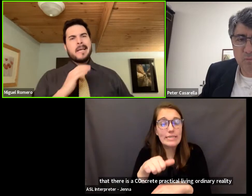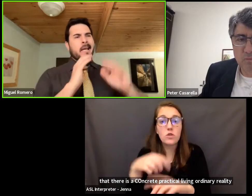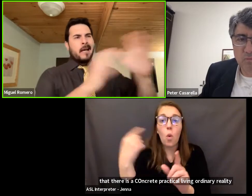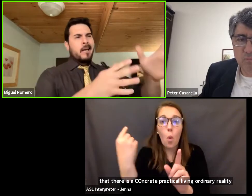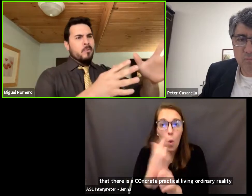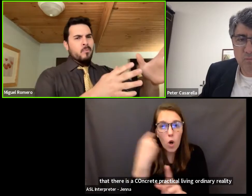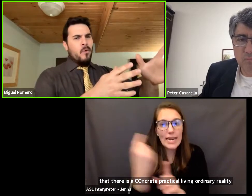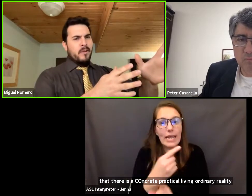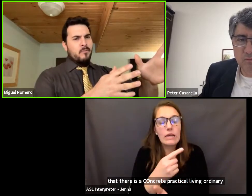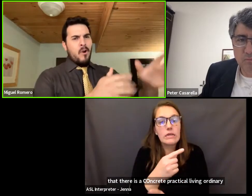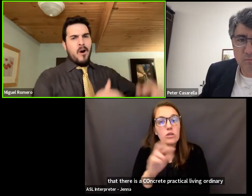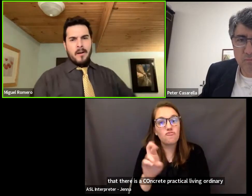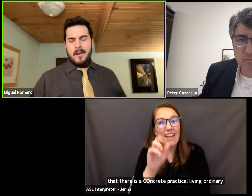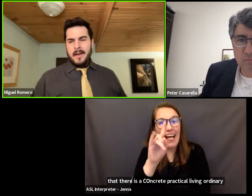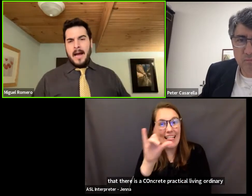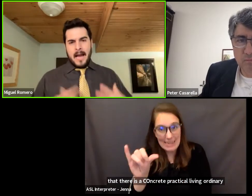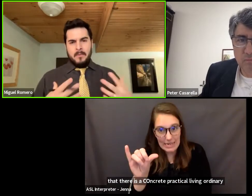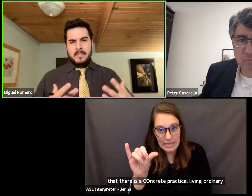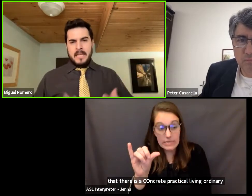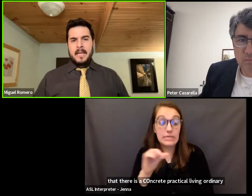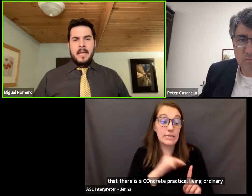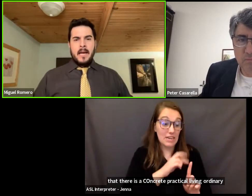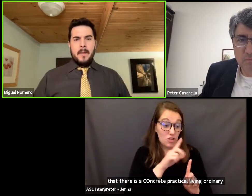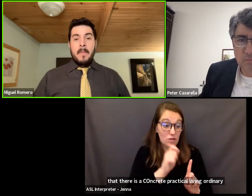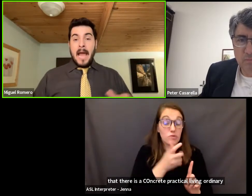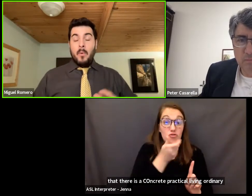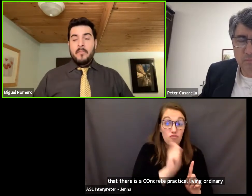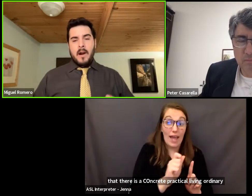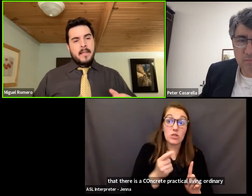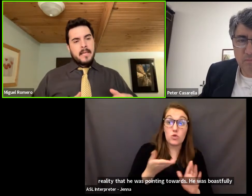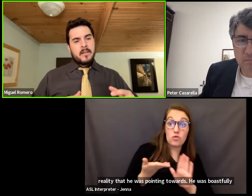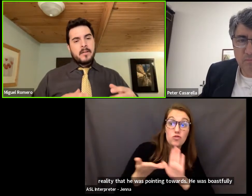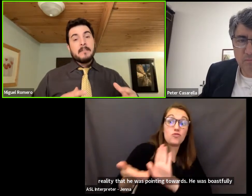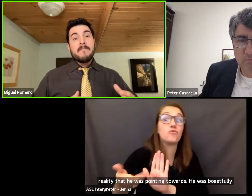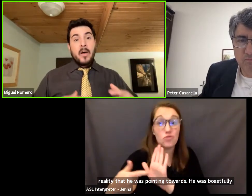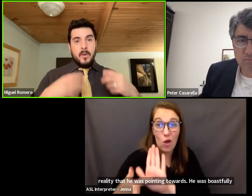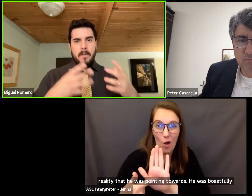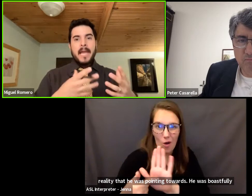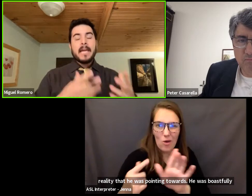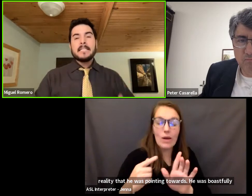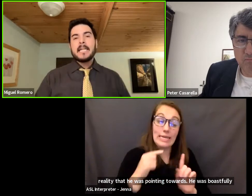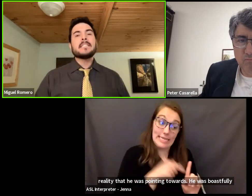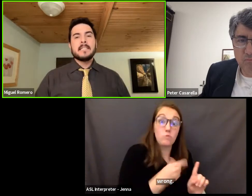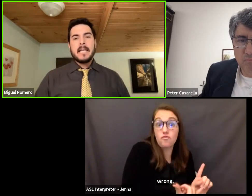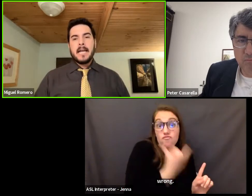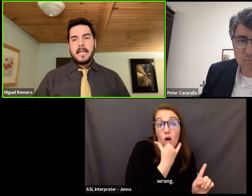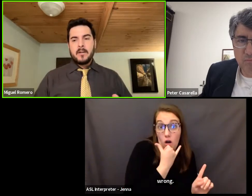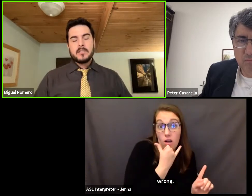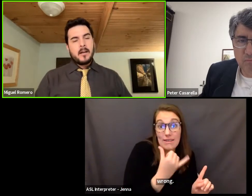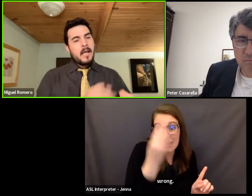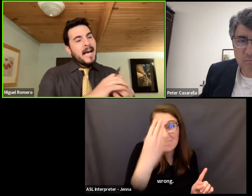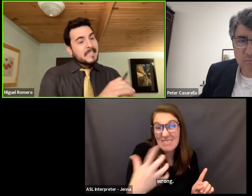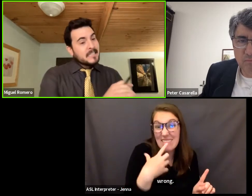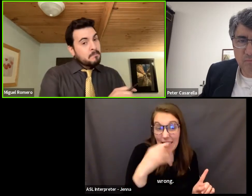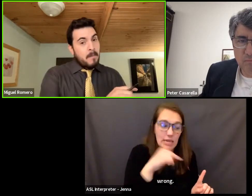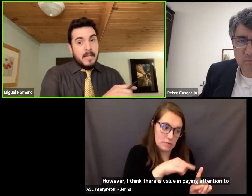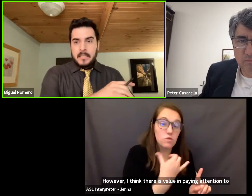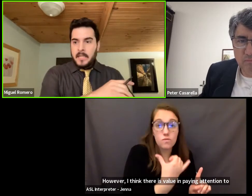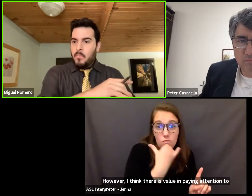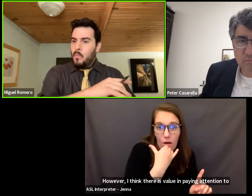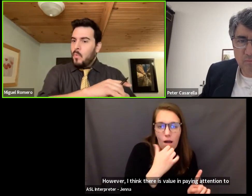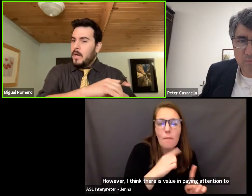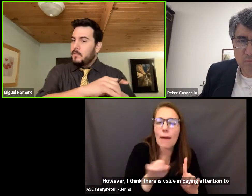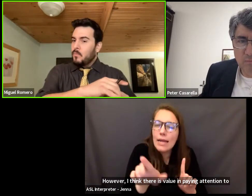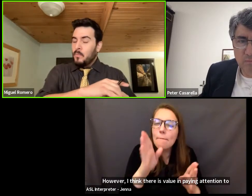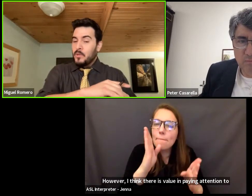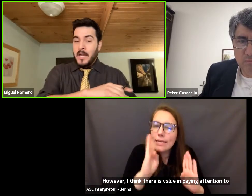pointing towards. He was woefully wrong, I would say. However, I think there is a value in paying attention to that in Aristotle,